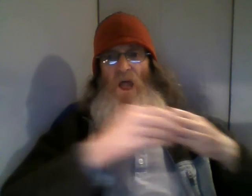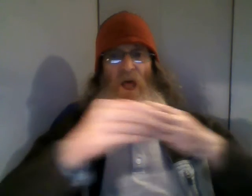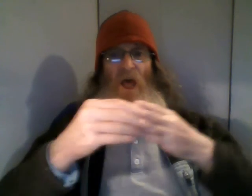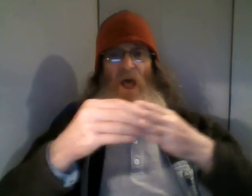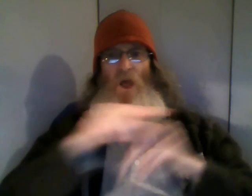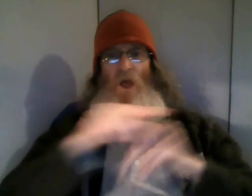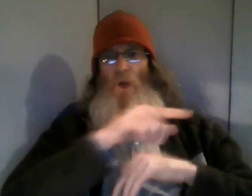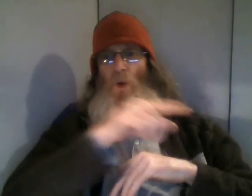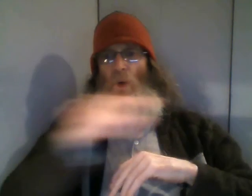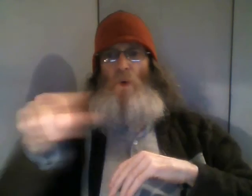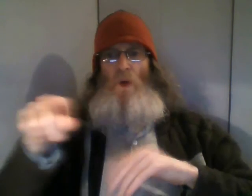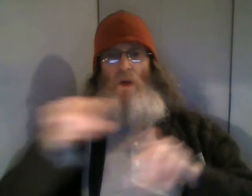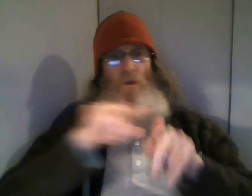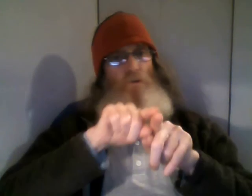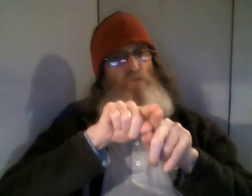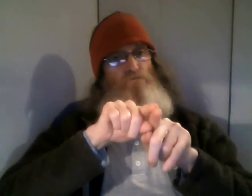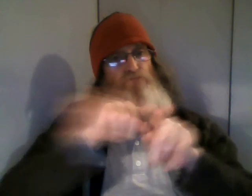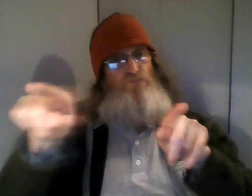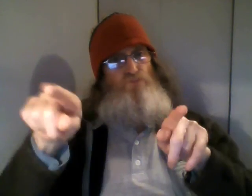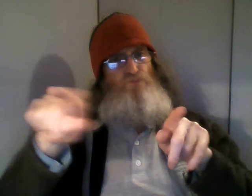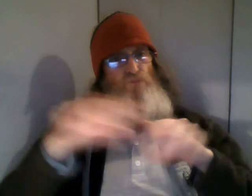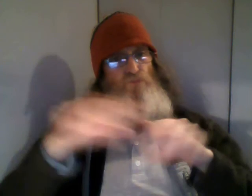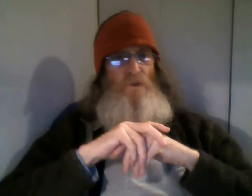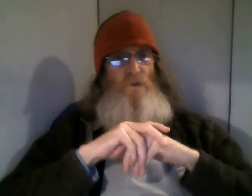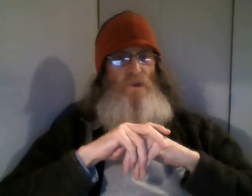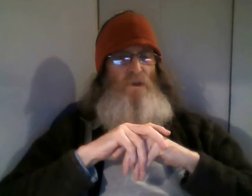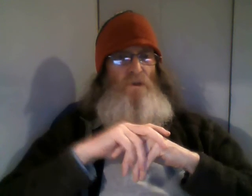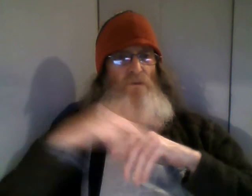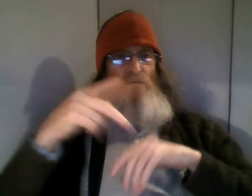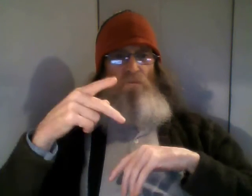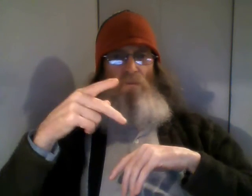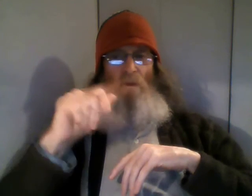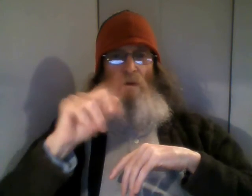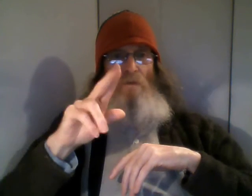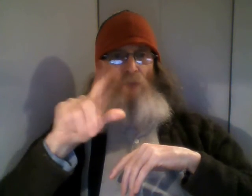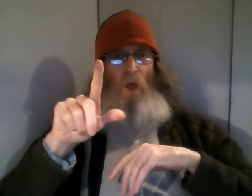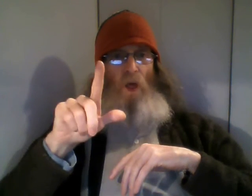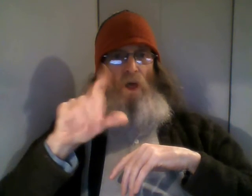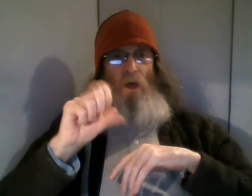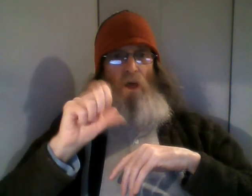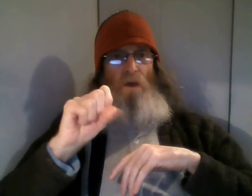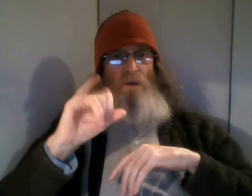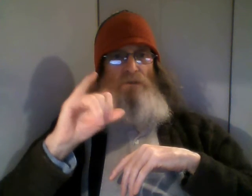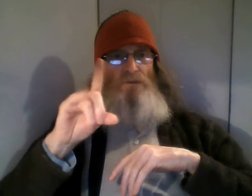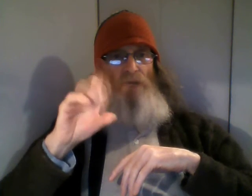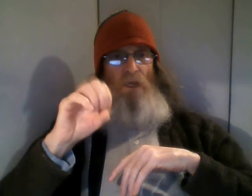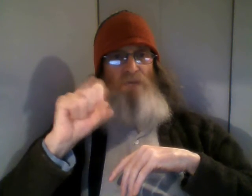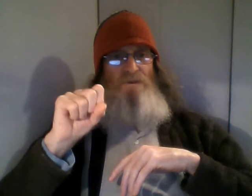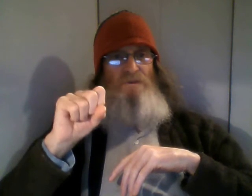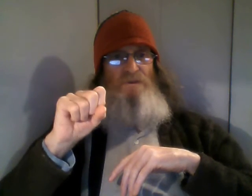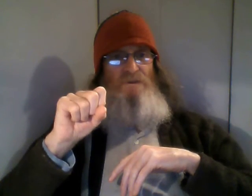Break. My Sister's Keeper, Saturday on the APTN movie.